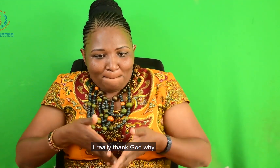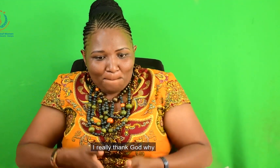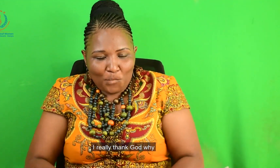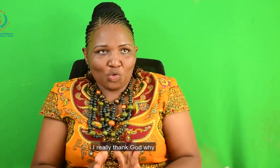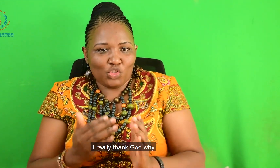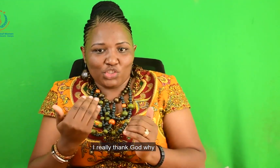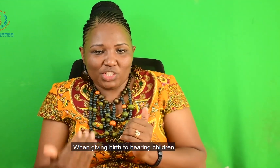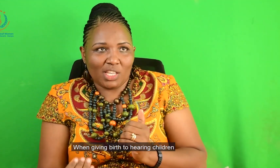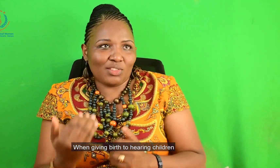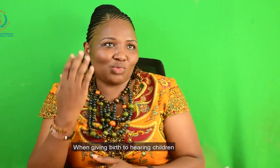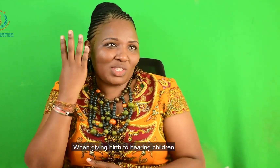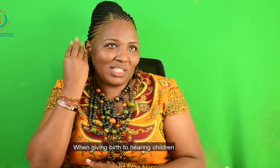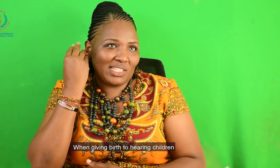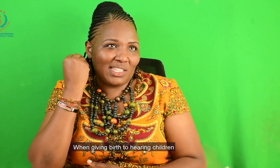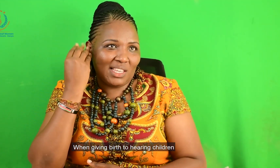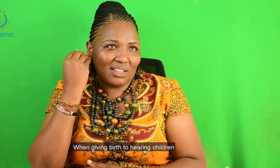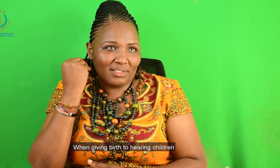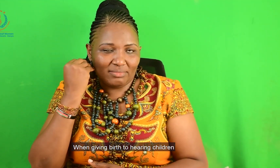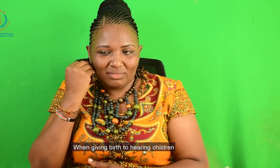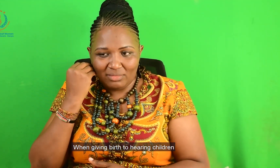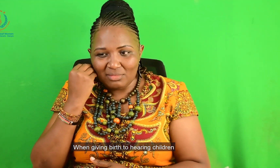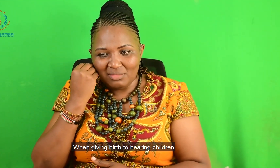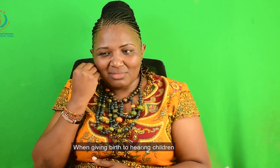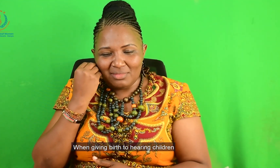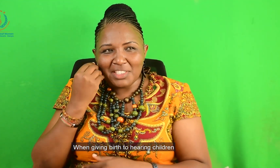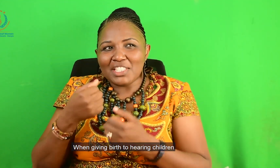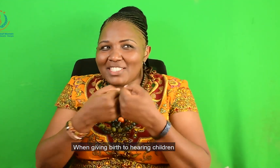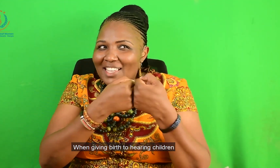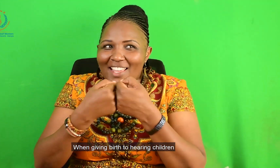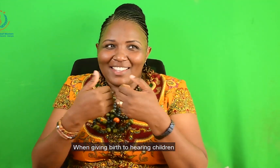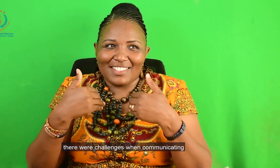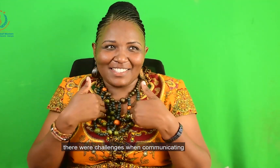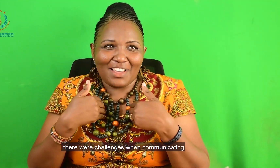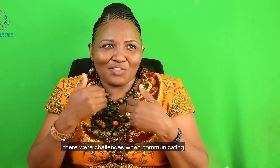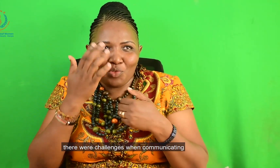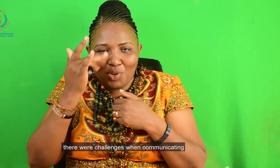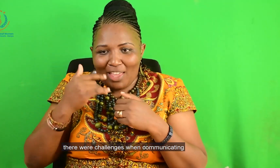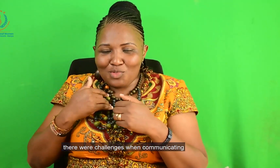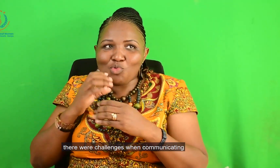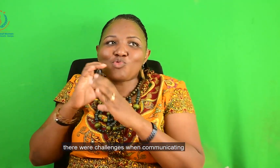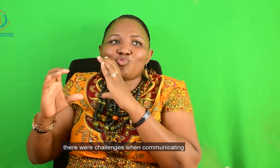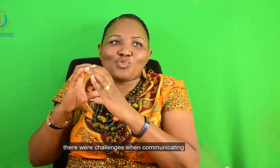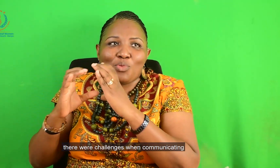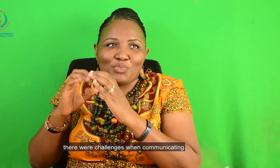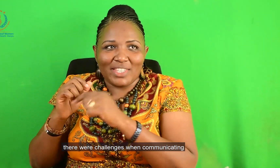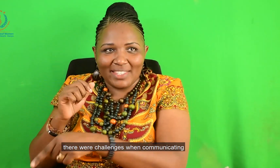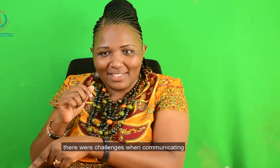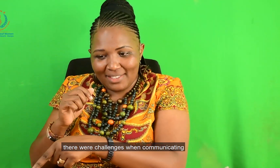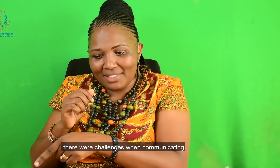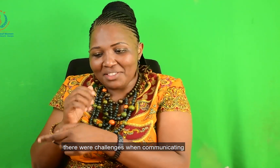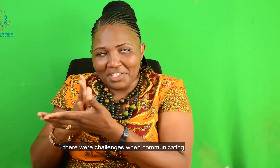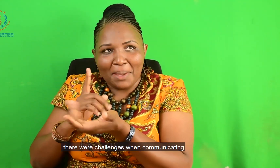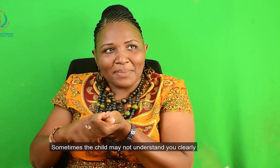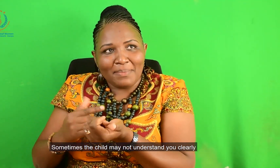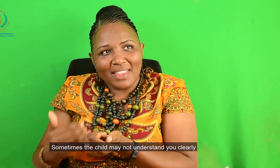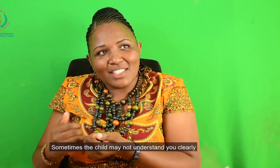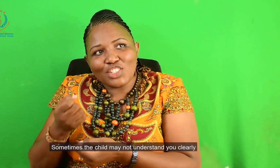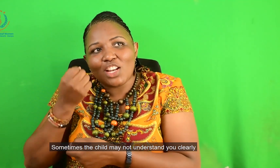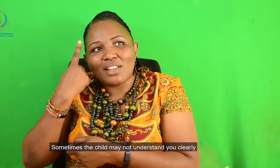Why? When giving birth to my hearing children, there were challenges when communicating. Sometimes the child